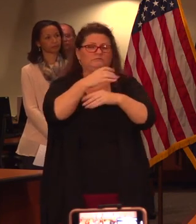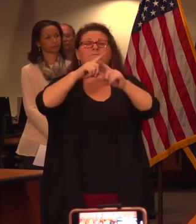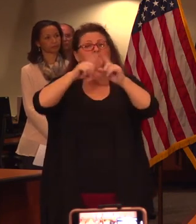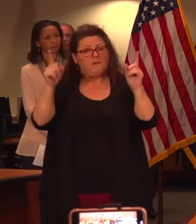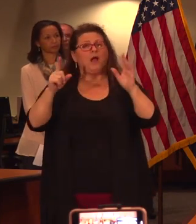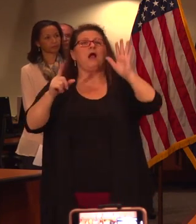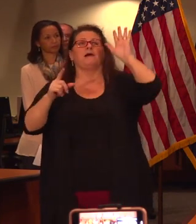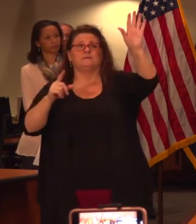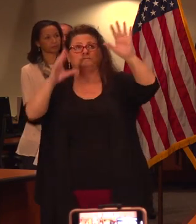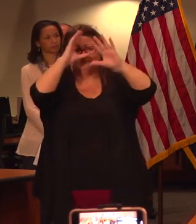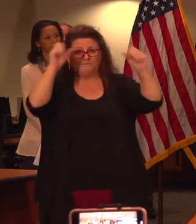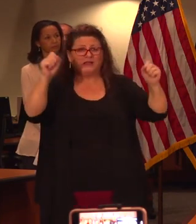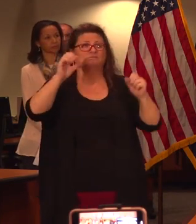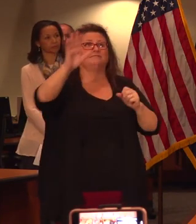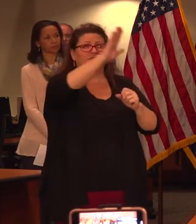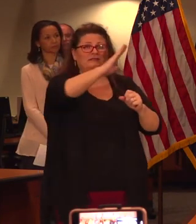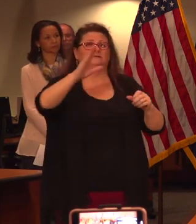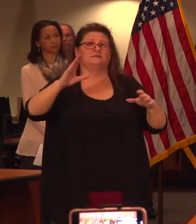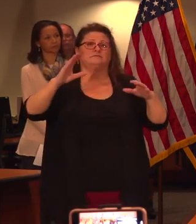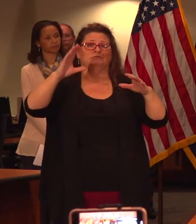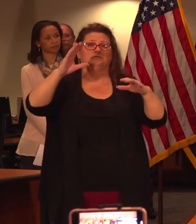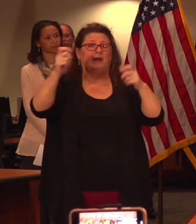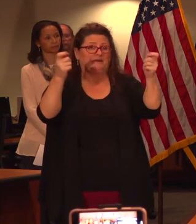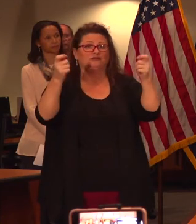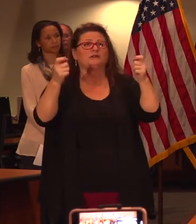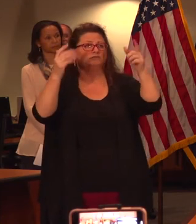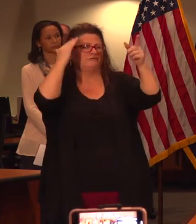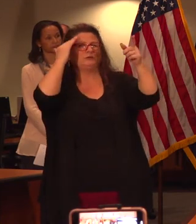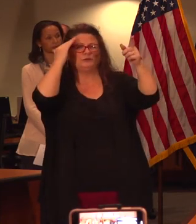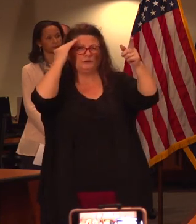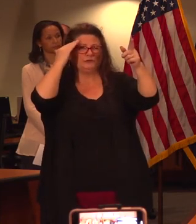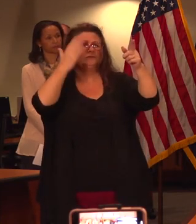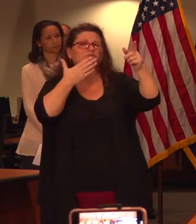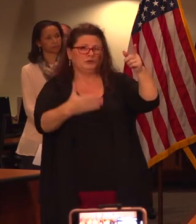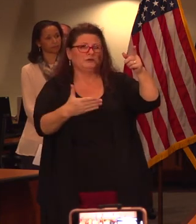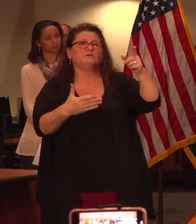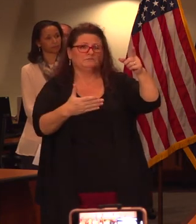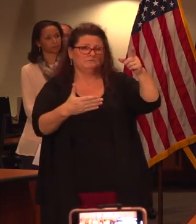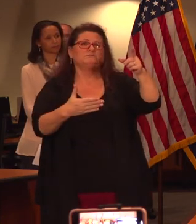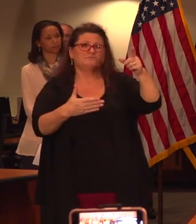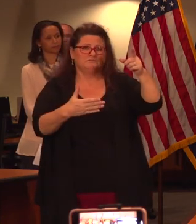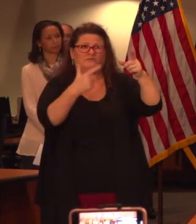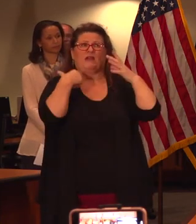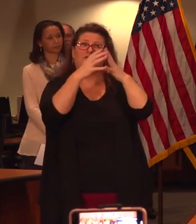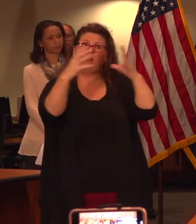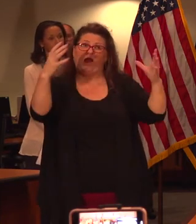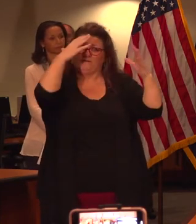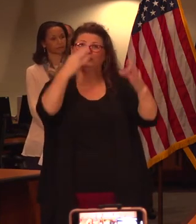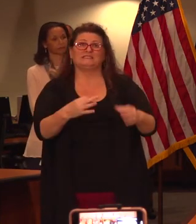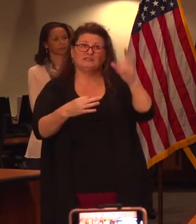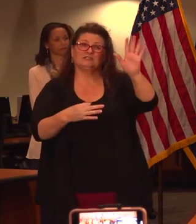they're understanding that, that the states have a lot of decisions to make, and they are, as they said in that conference call, they are standing with